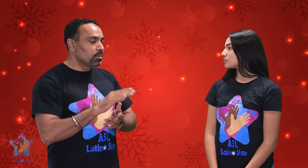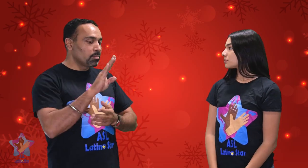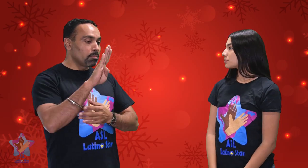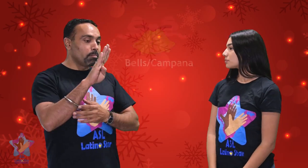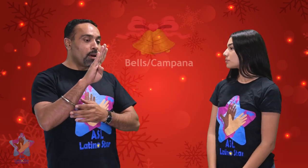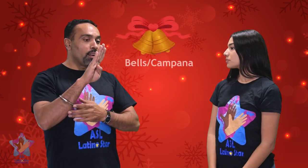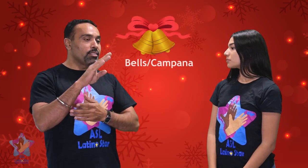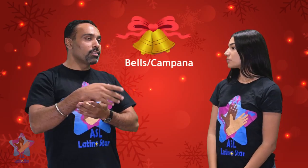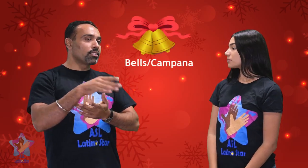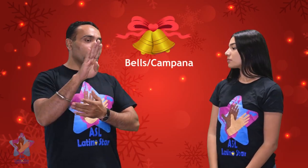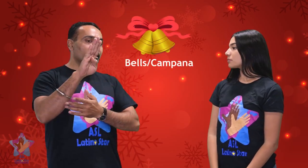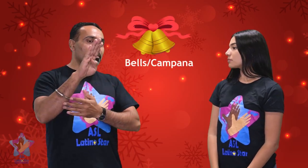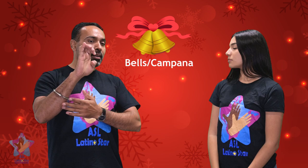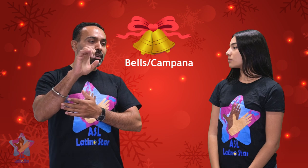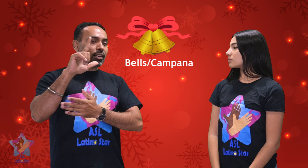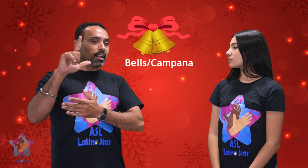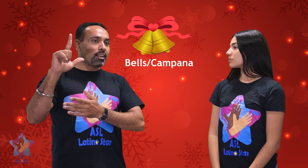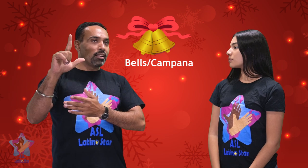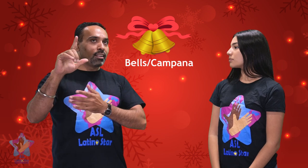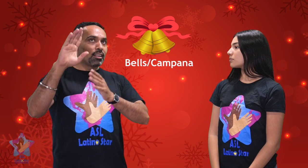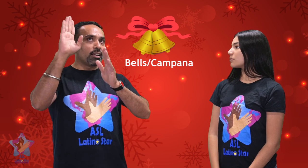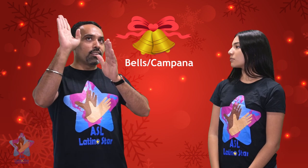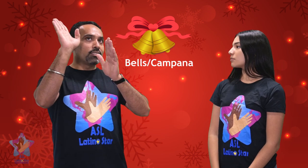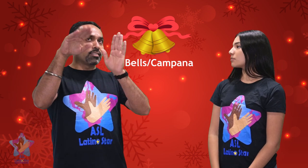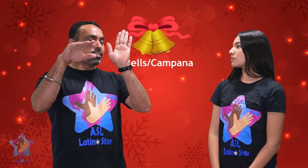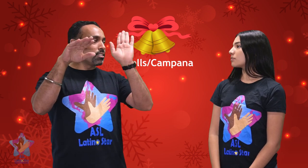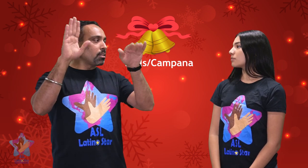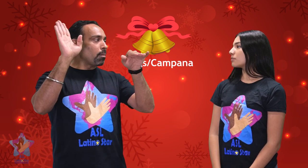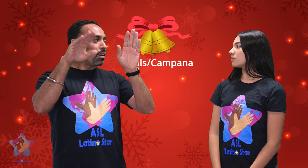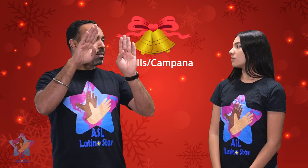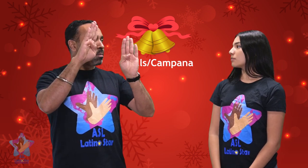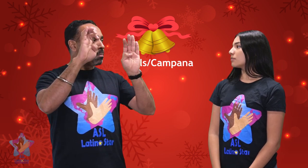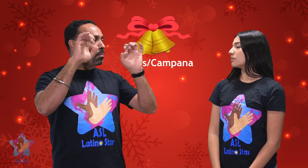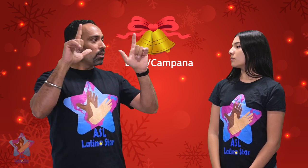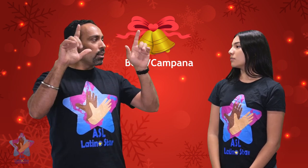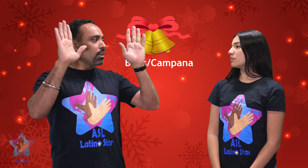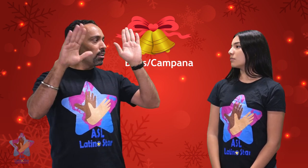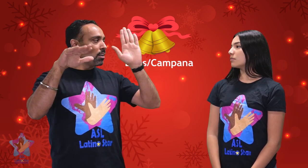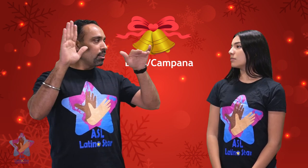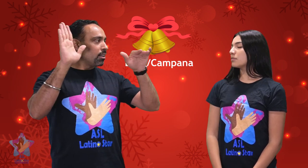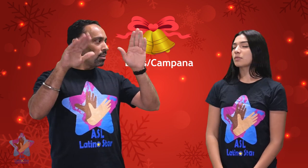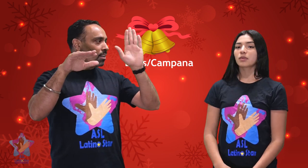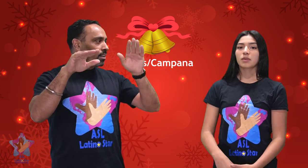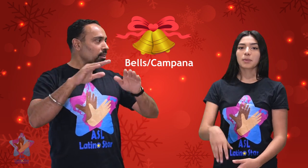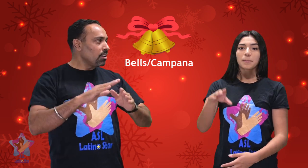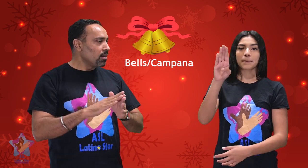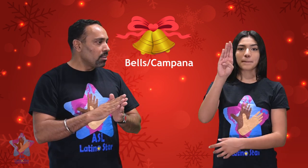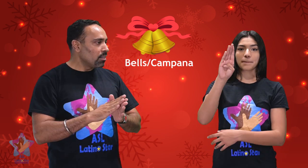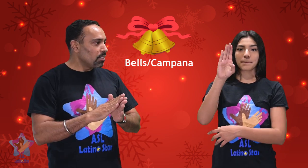Bell is just like a B-E-L-L and this is the bell. B-E-L. Campanas.